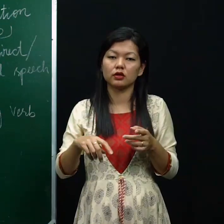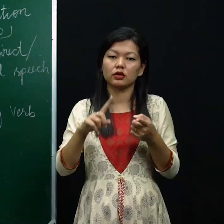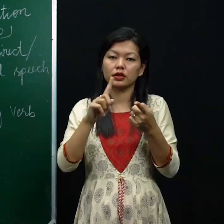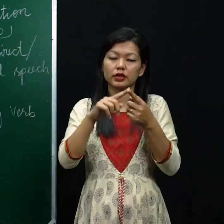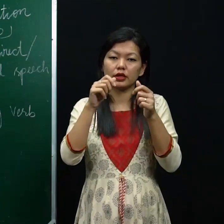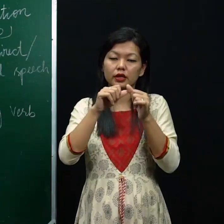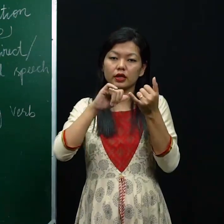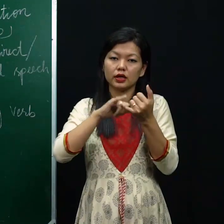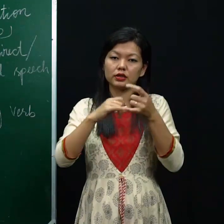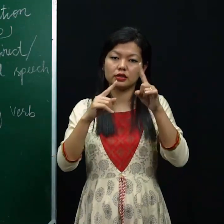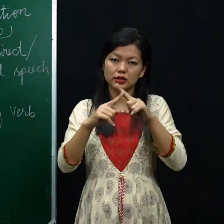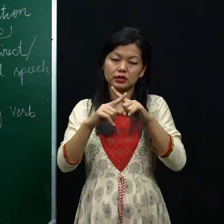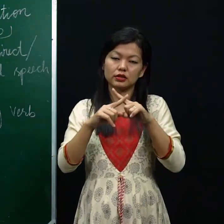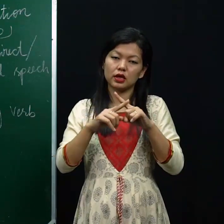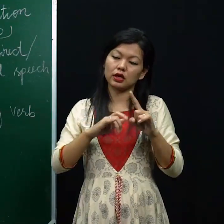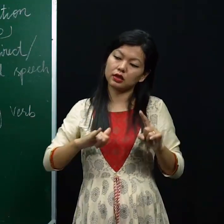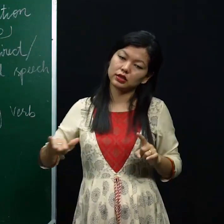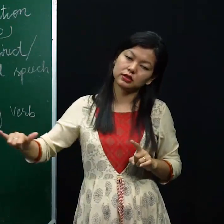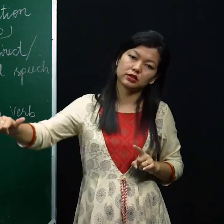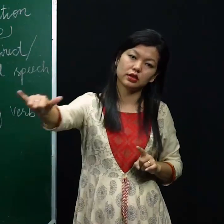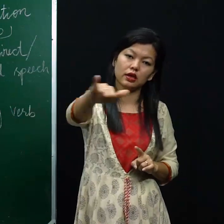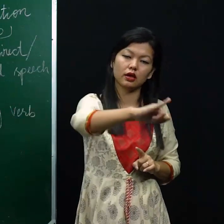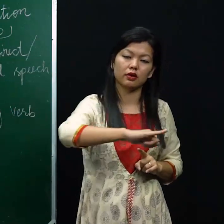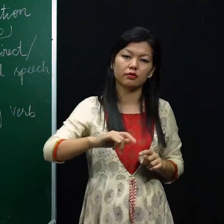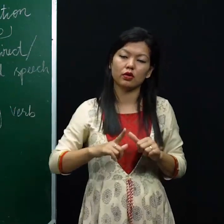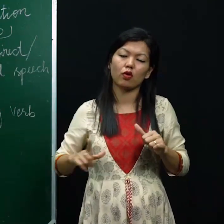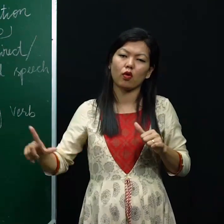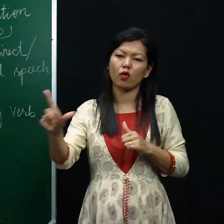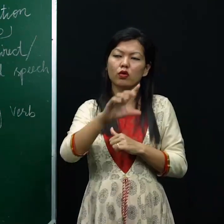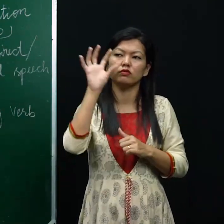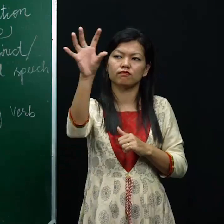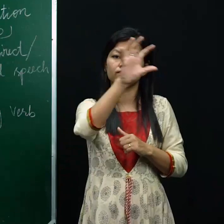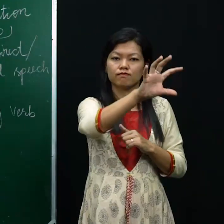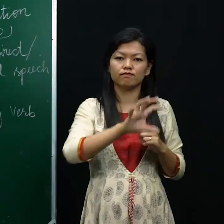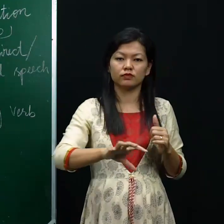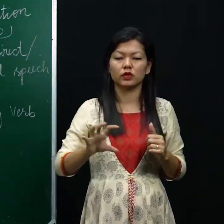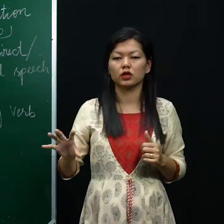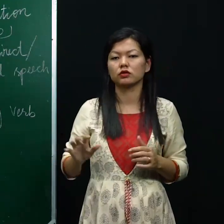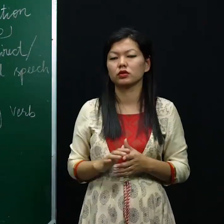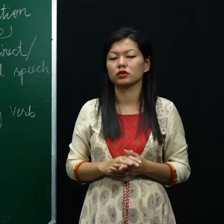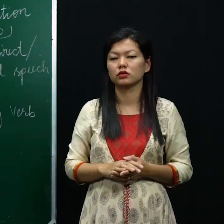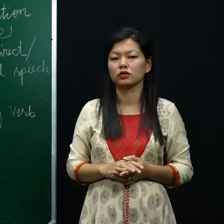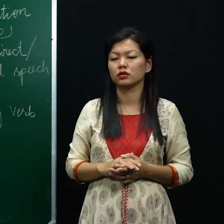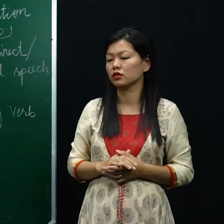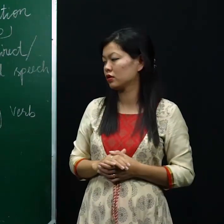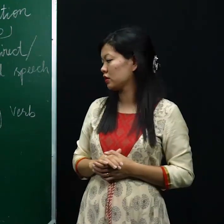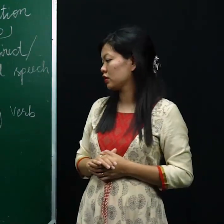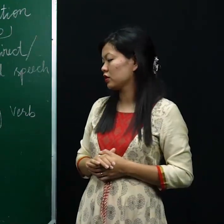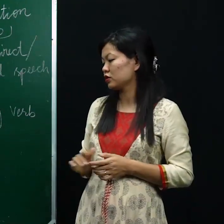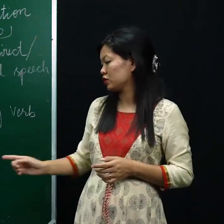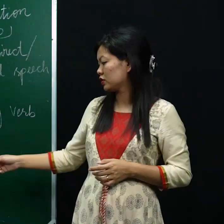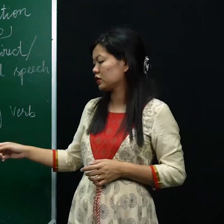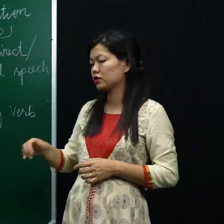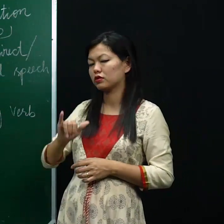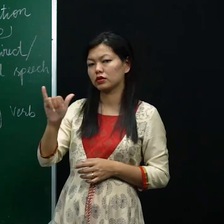even expect. And so for universal truths like that, which is accepted all over the world, we use mostly for those kind of